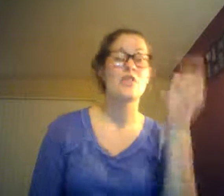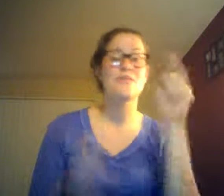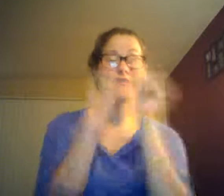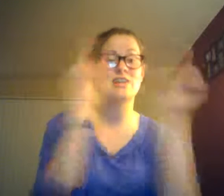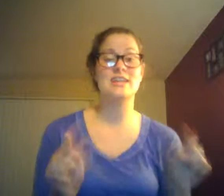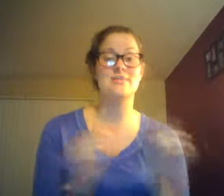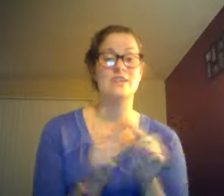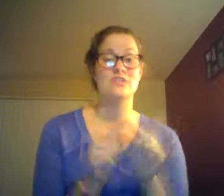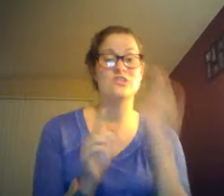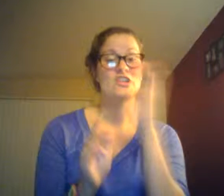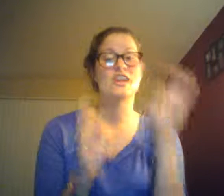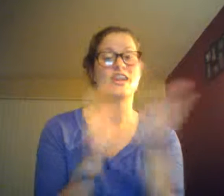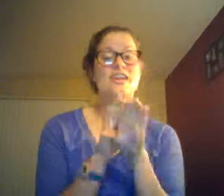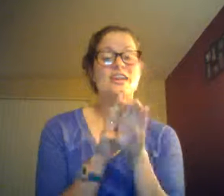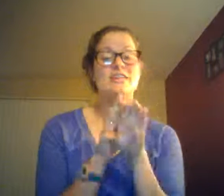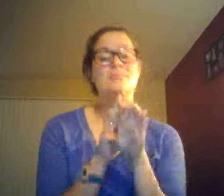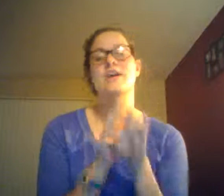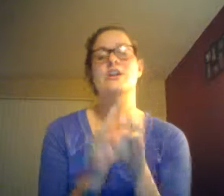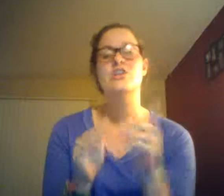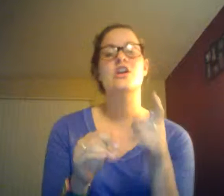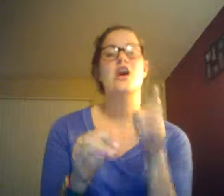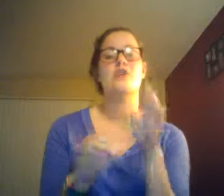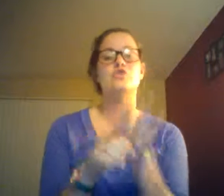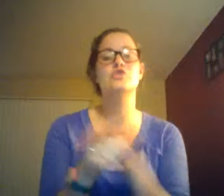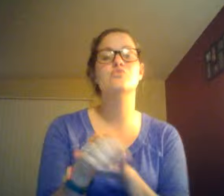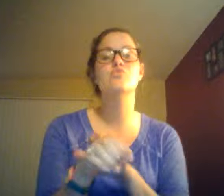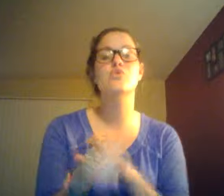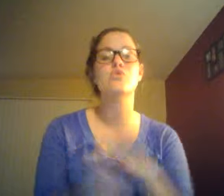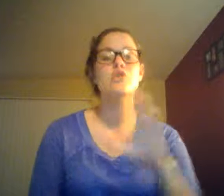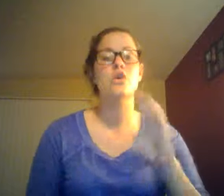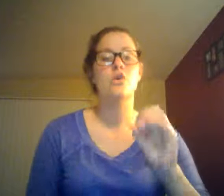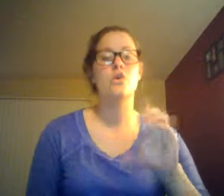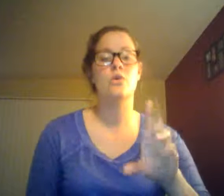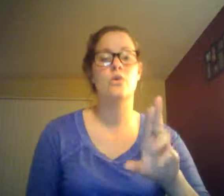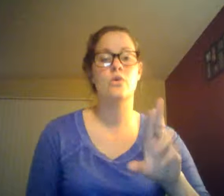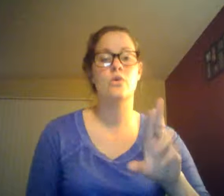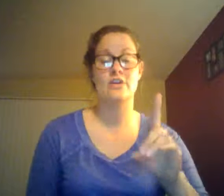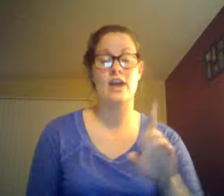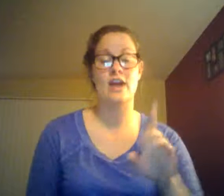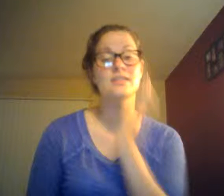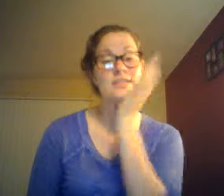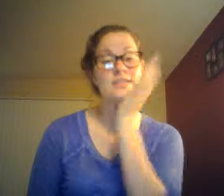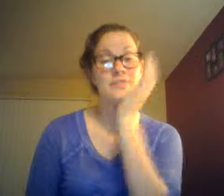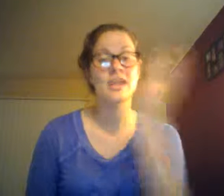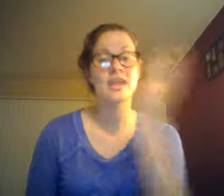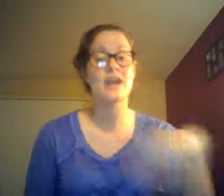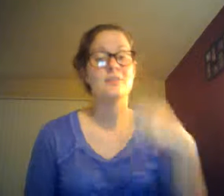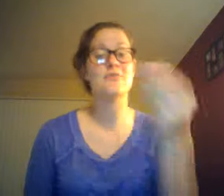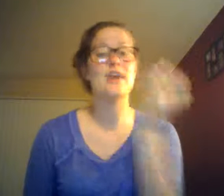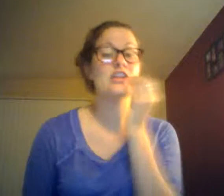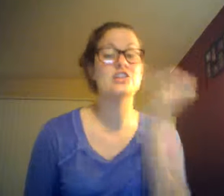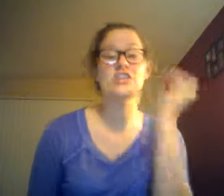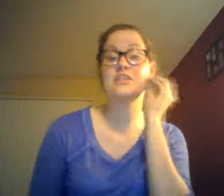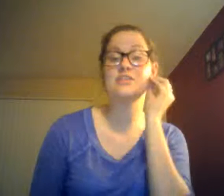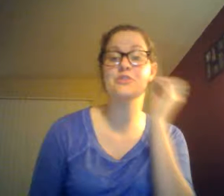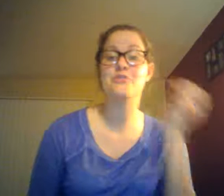The first image is a picture of smooth cordgrass, and it provides shelter